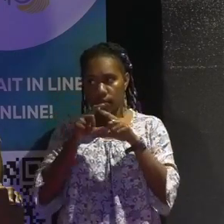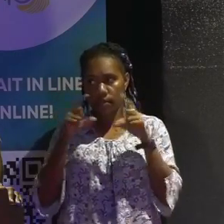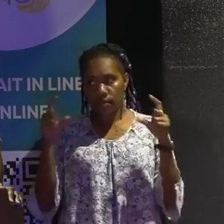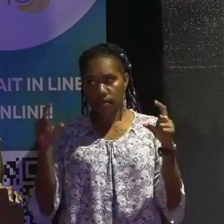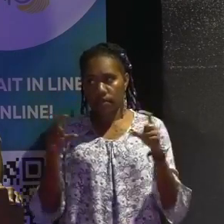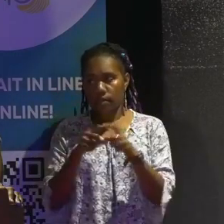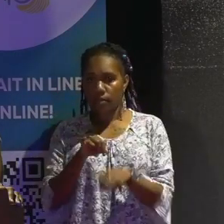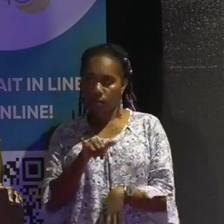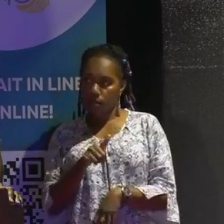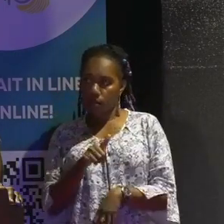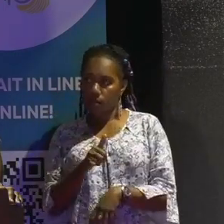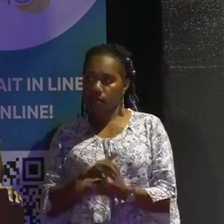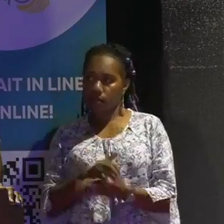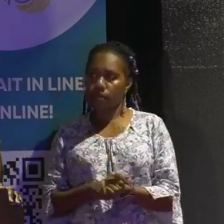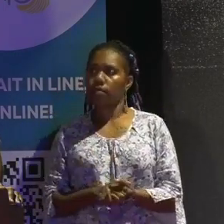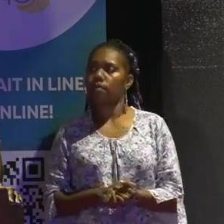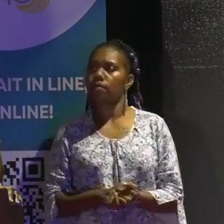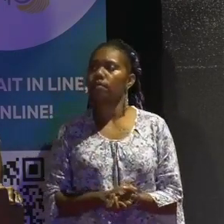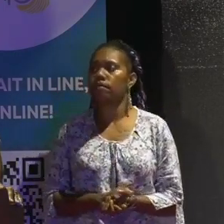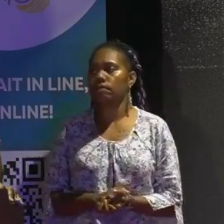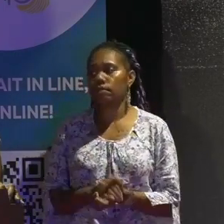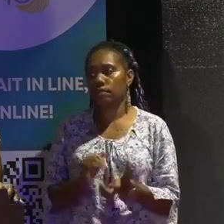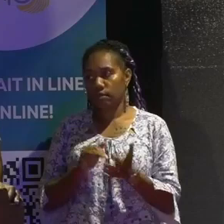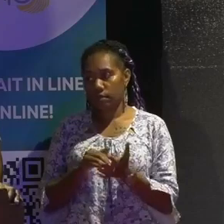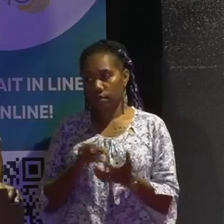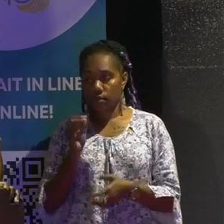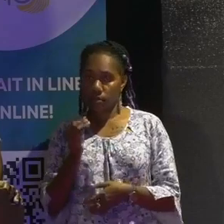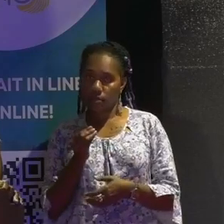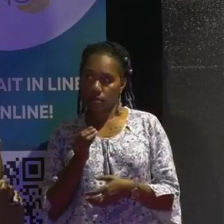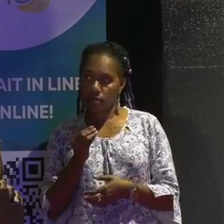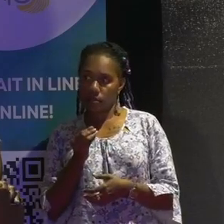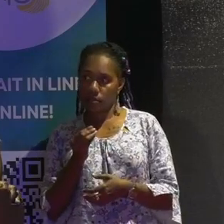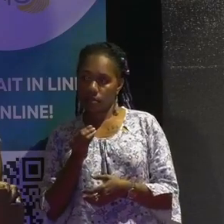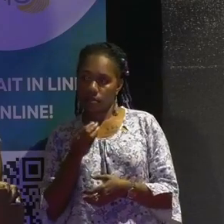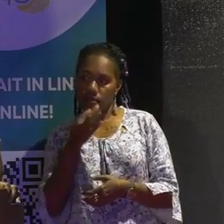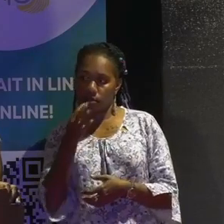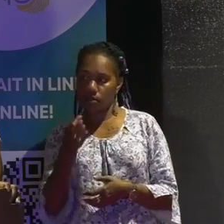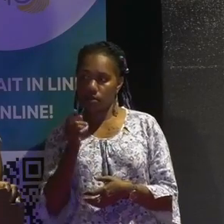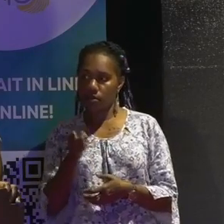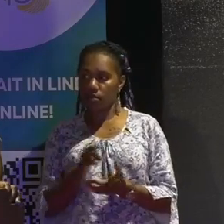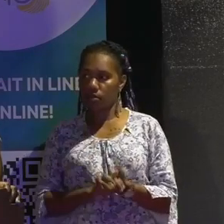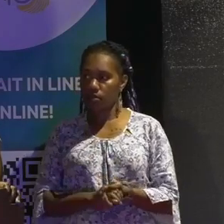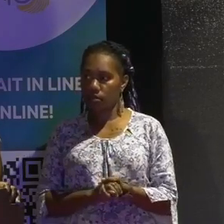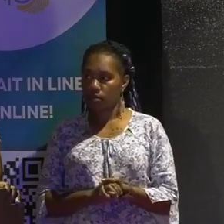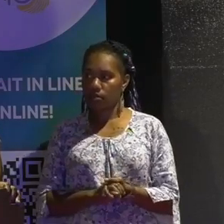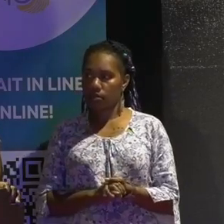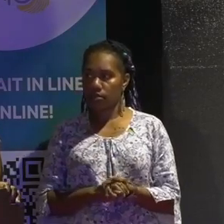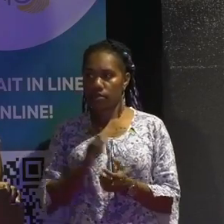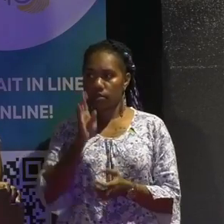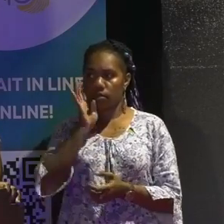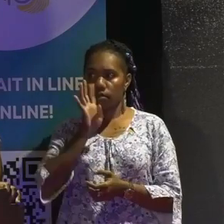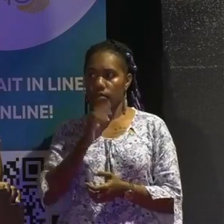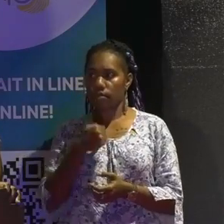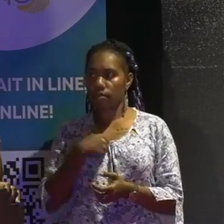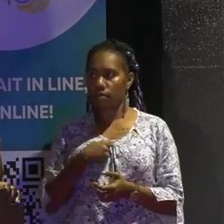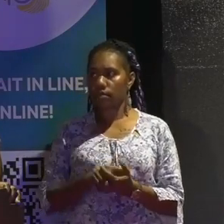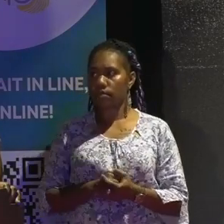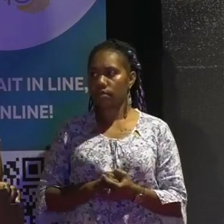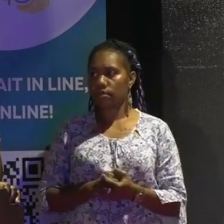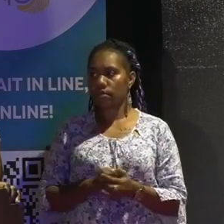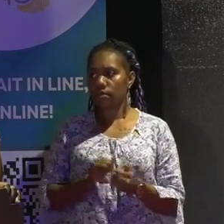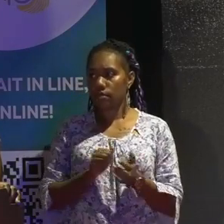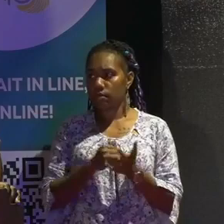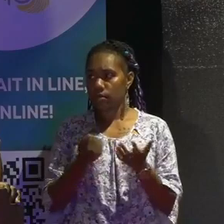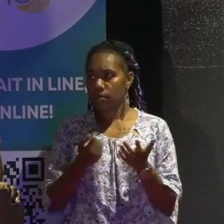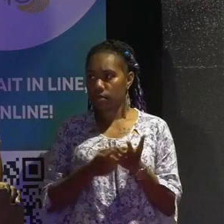one him come up so still me by him this la takes time me been one him single yet. It's more than me film was implanted through